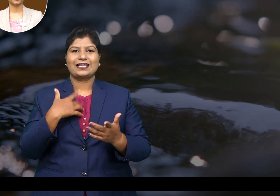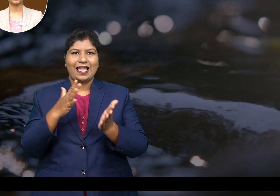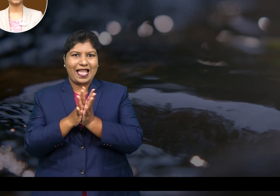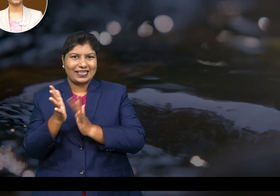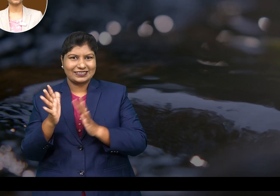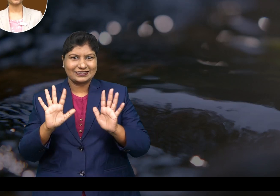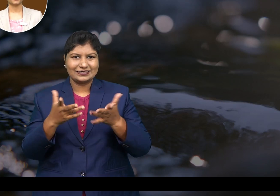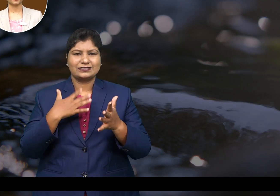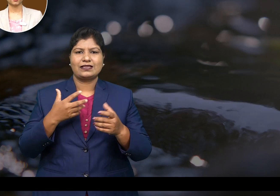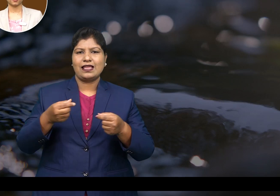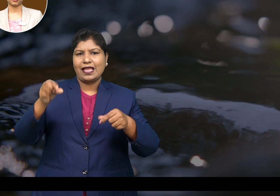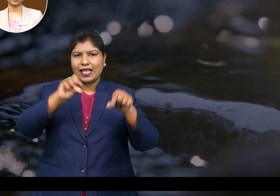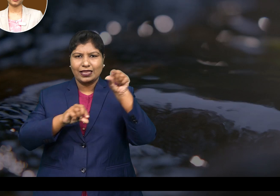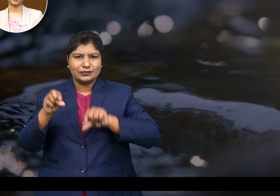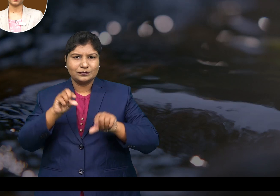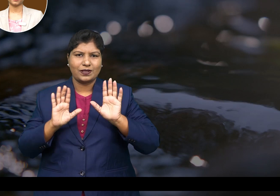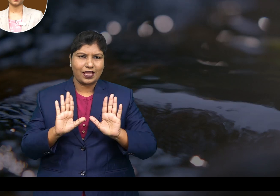experiment.